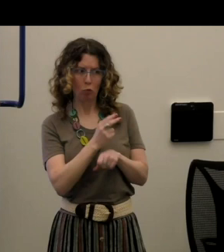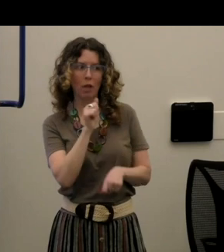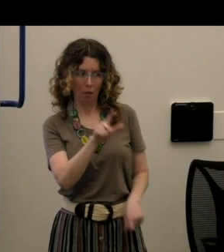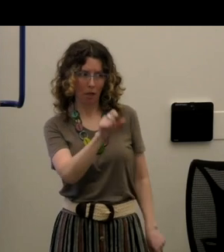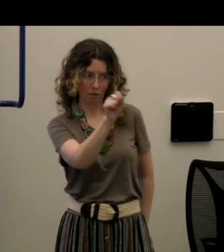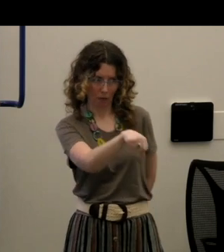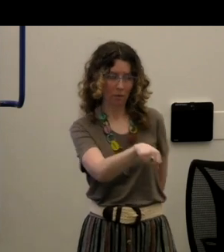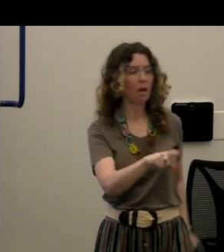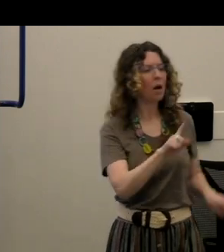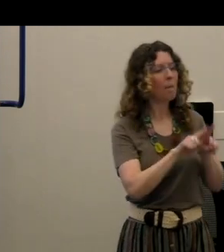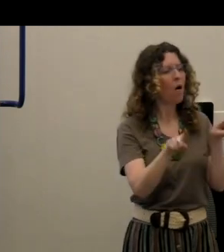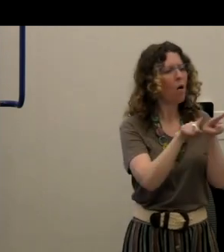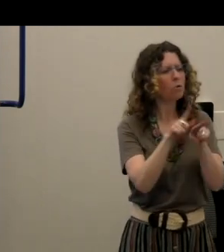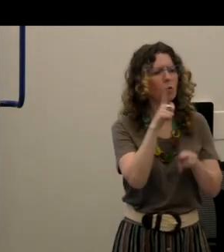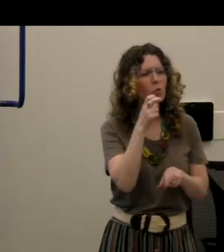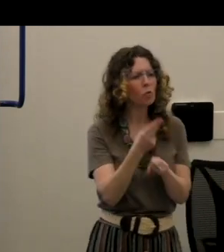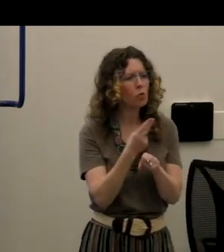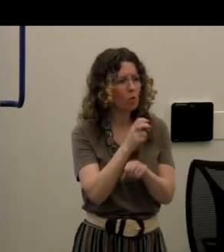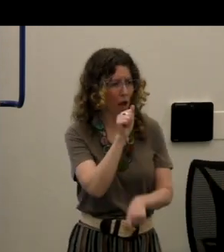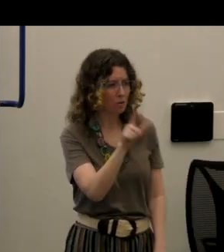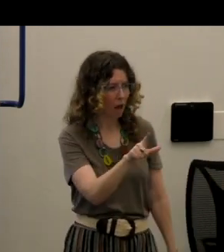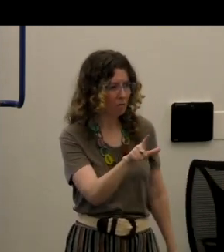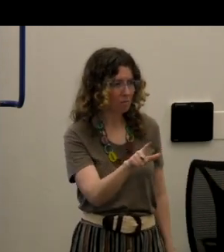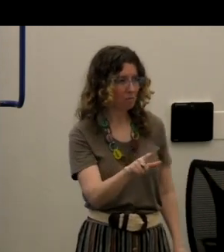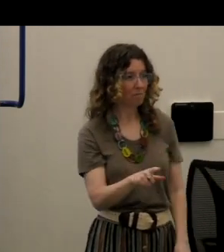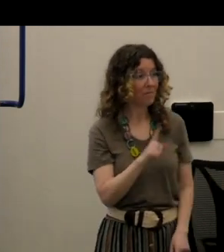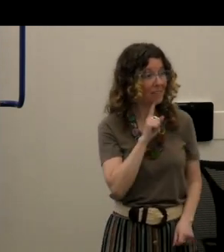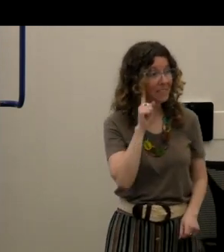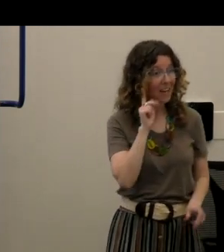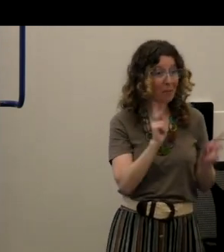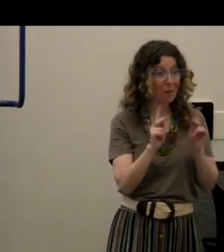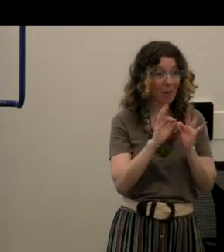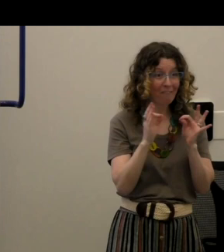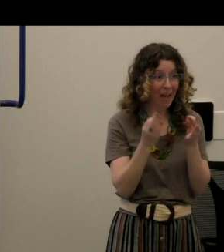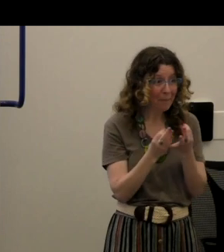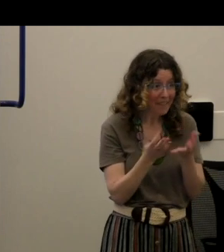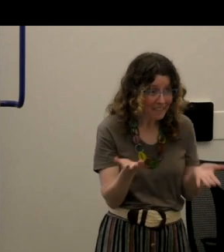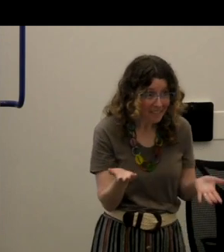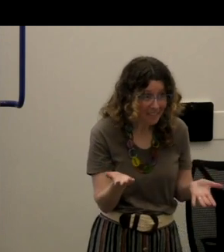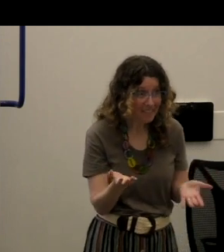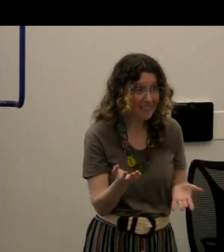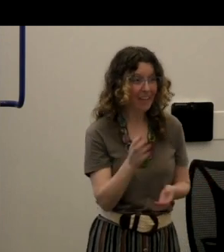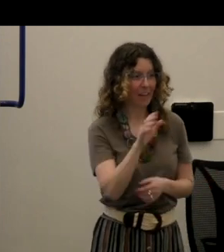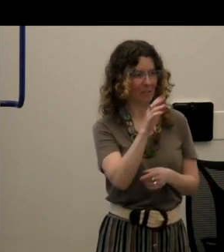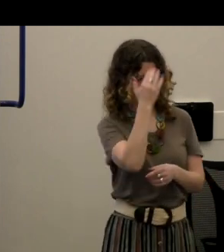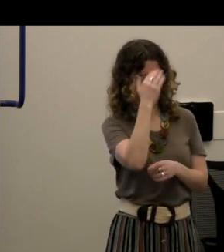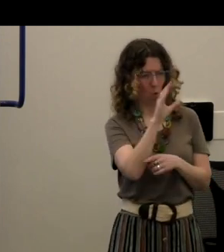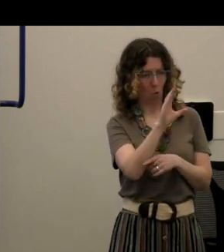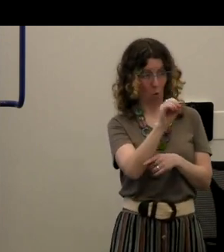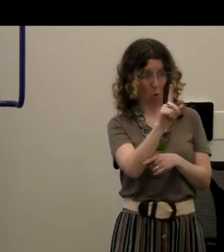of deaf people that use American Sign Language. But also, who else uses American Sign Language? Deaf